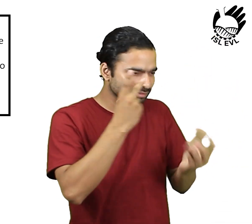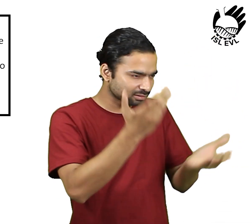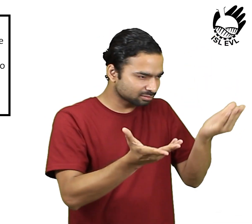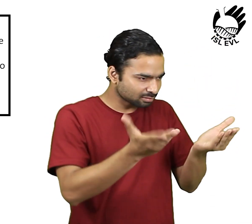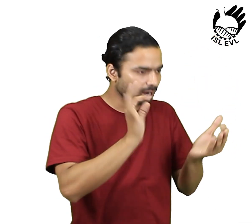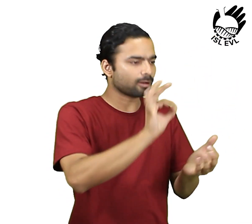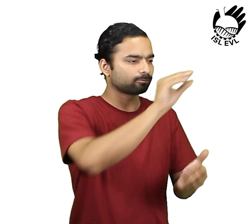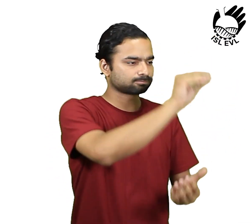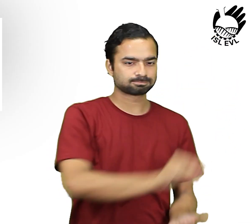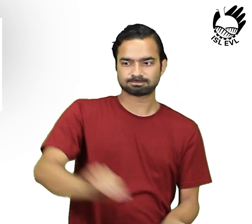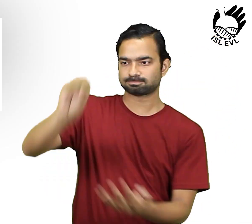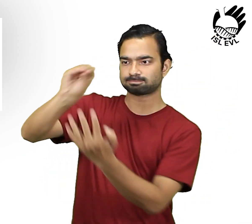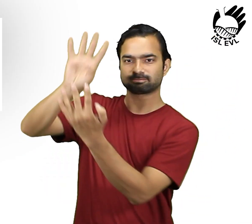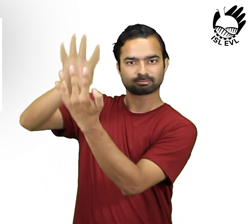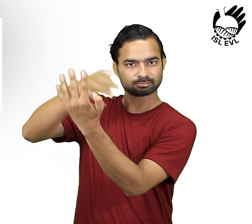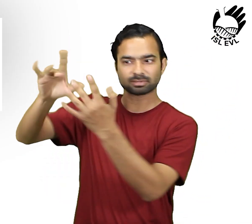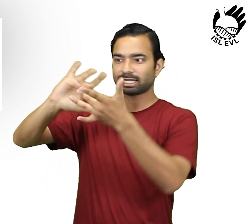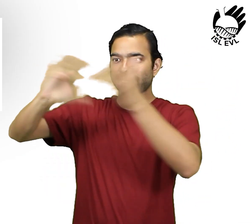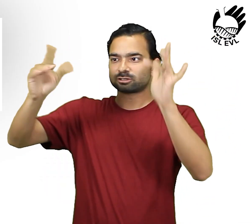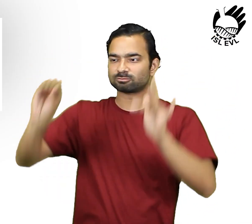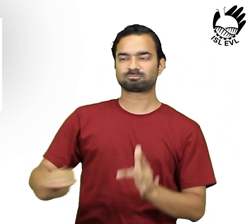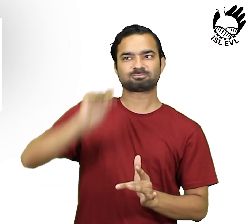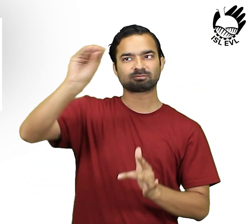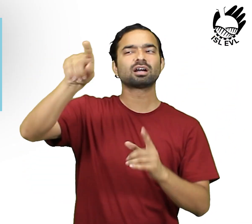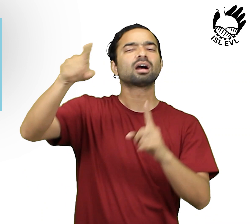F and record this for posting to the website.